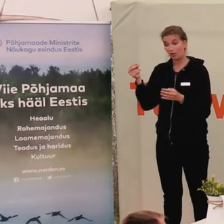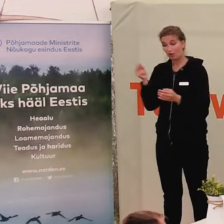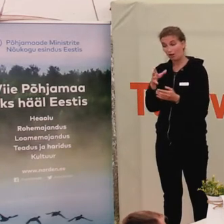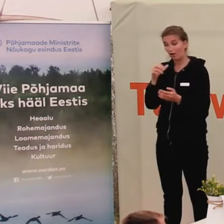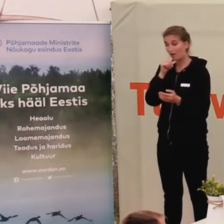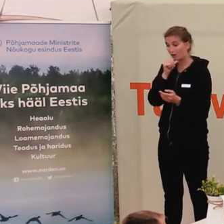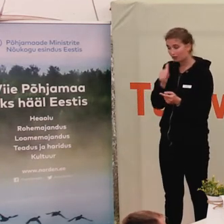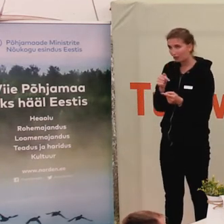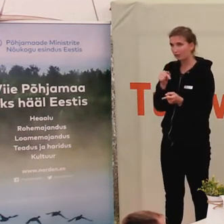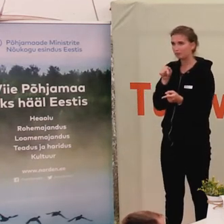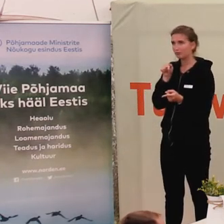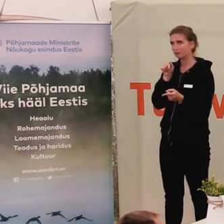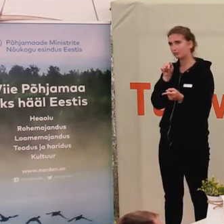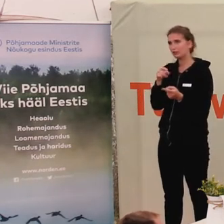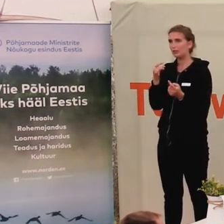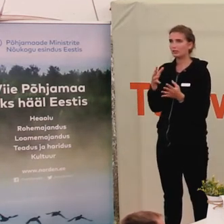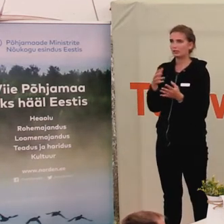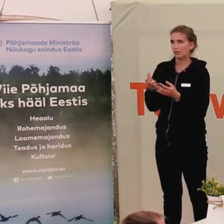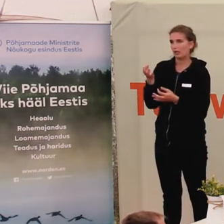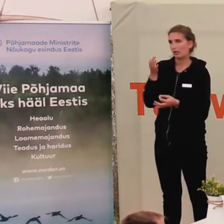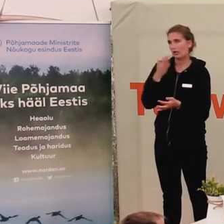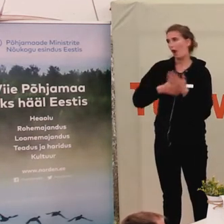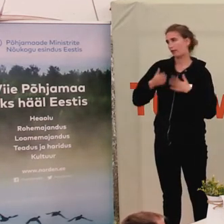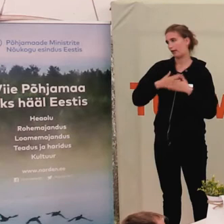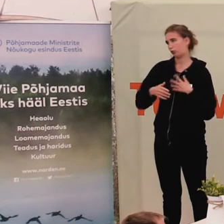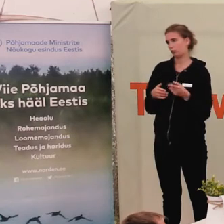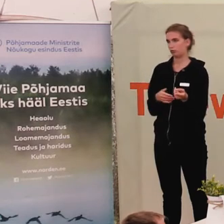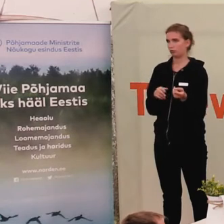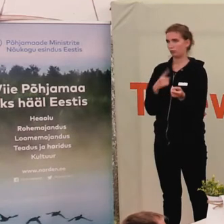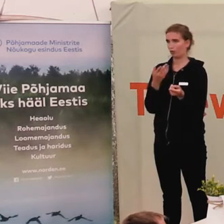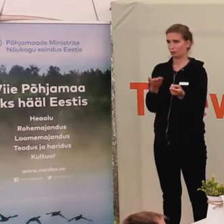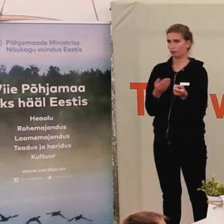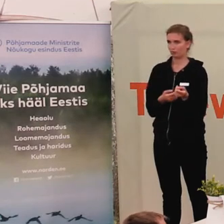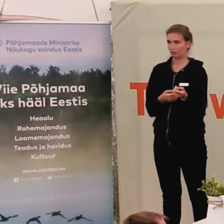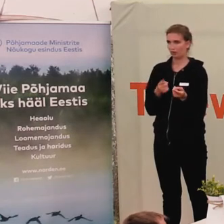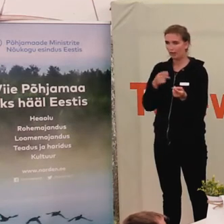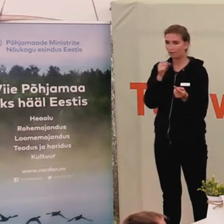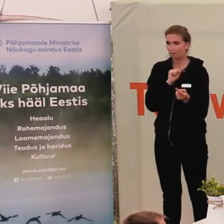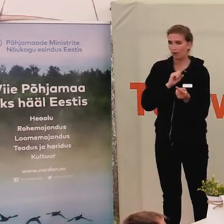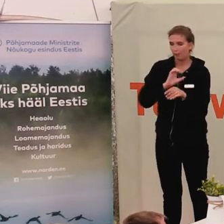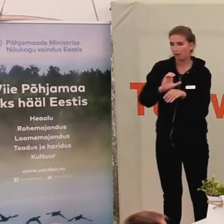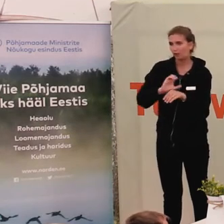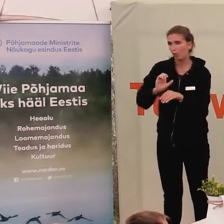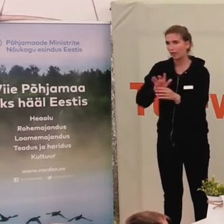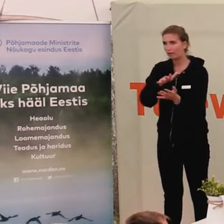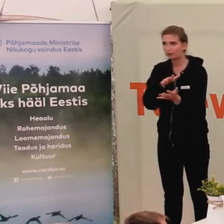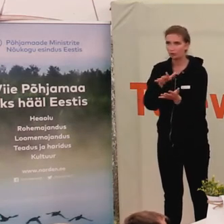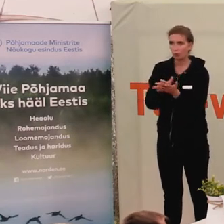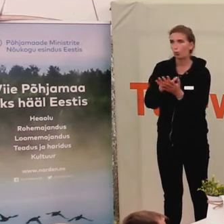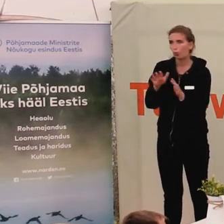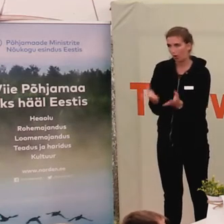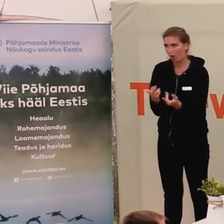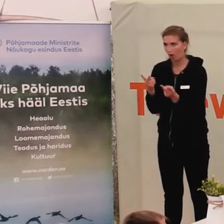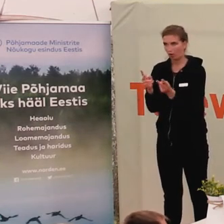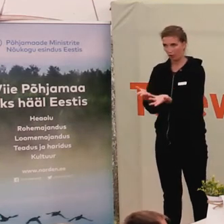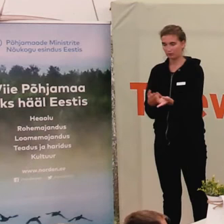it's called subsidies or charity, and people can, of course, do that as well. Last time I looked at some sustainable companies index